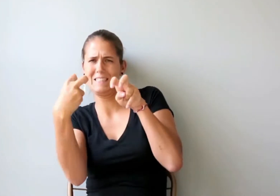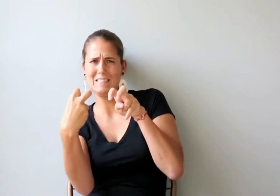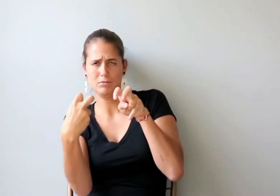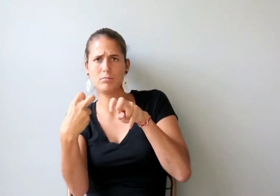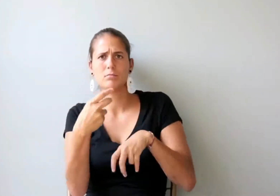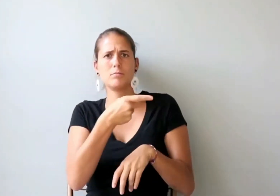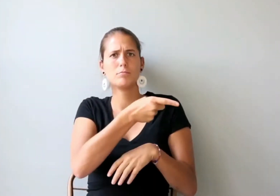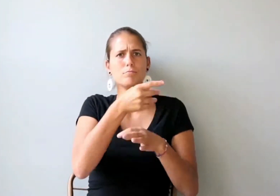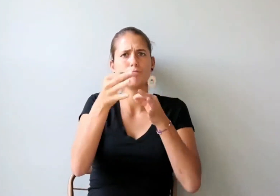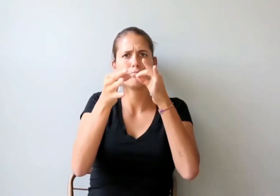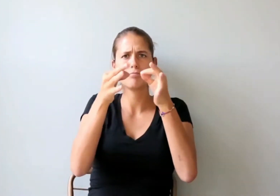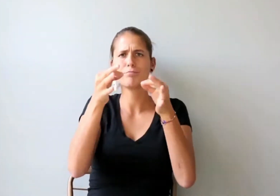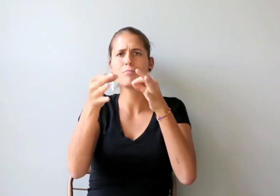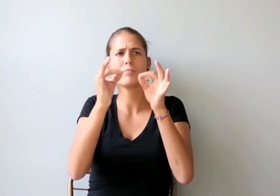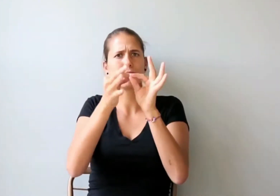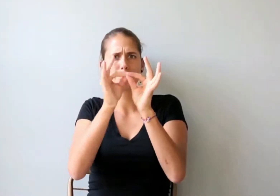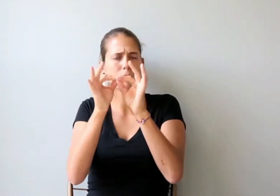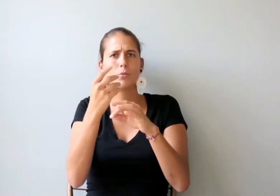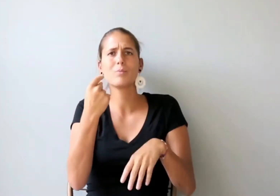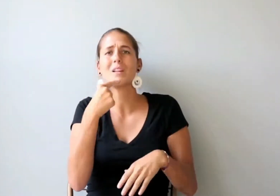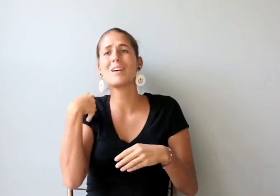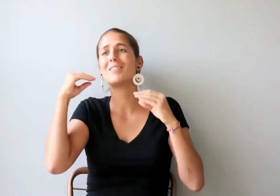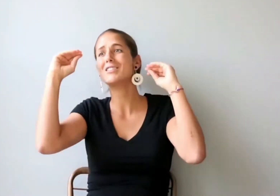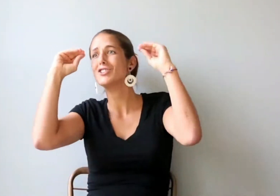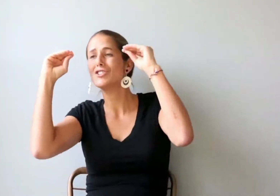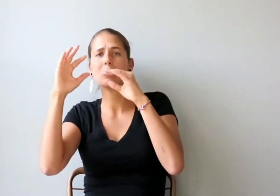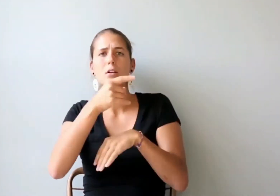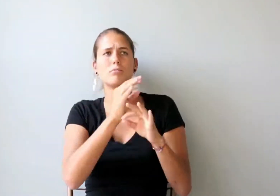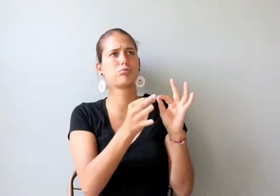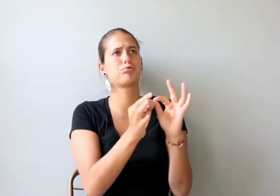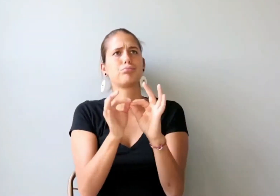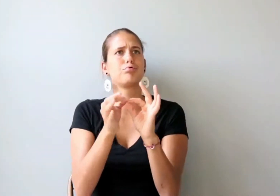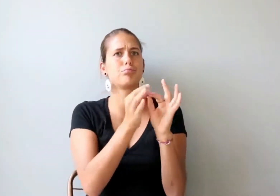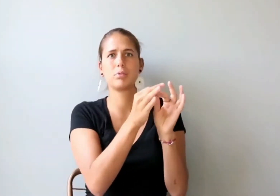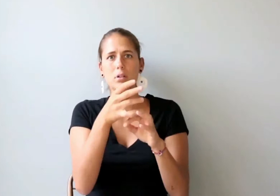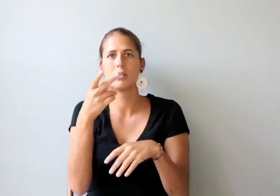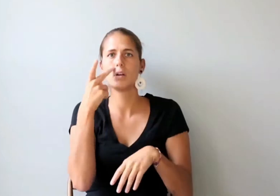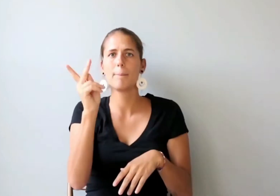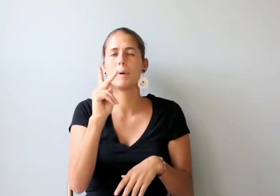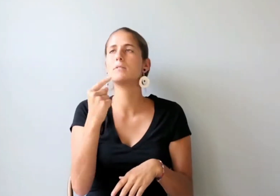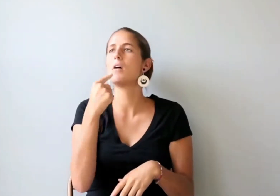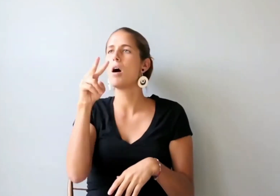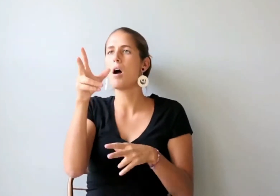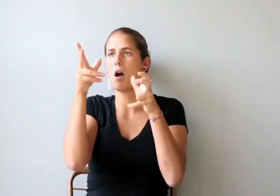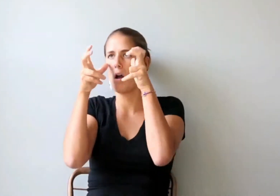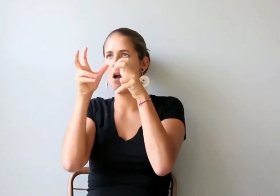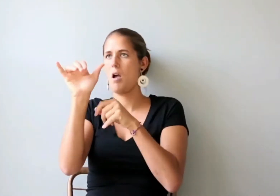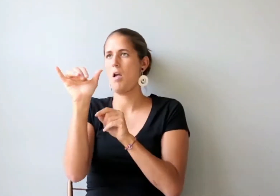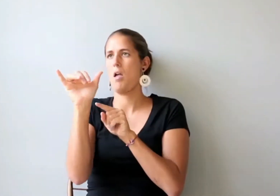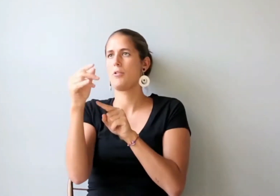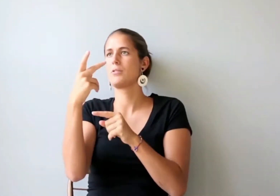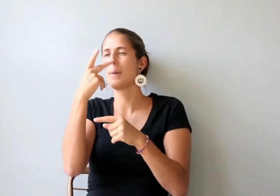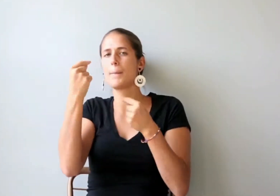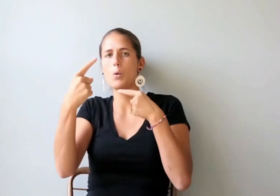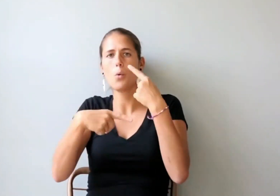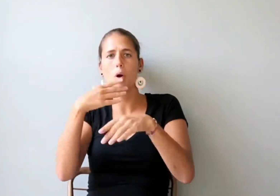interpretation, the interpreter needs to include the information that's coming from the teacher and the students, but also must